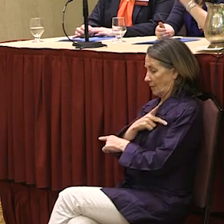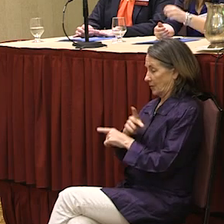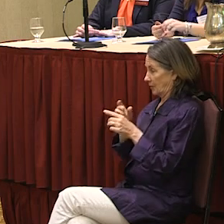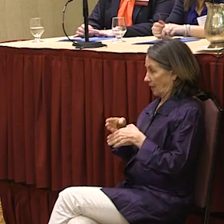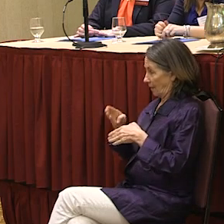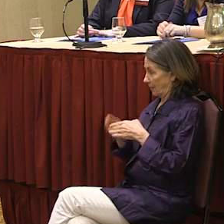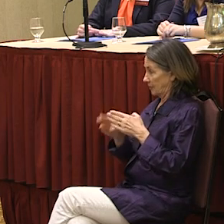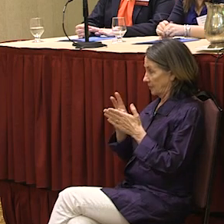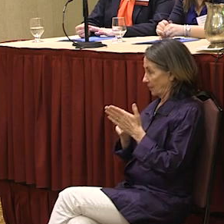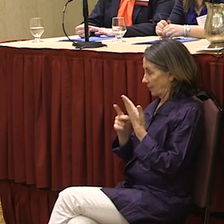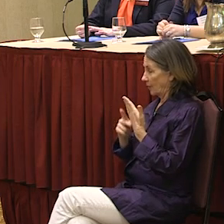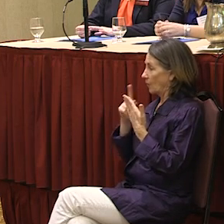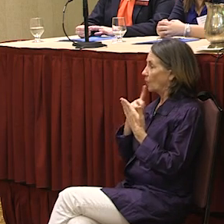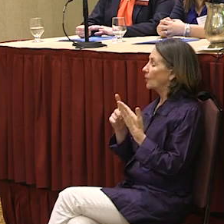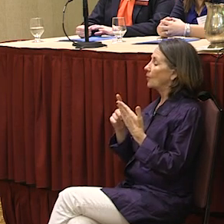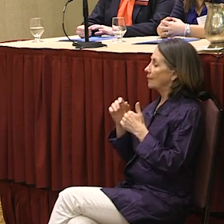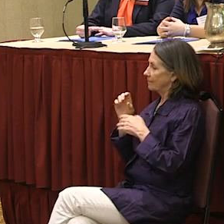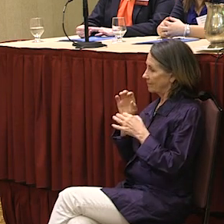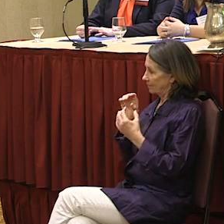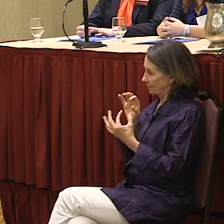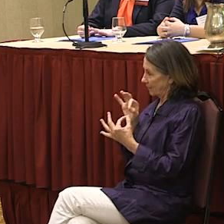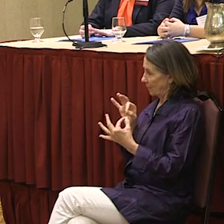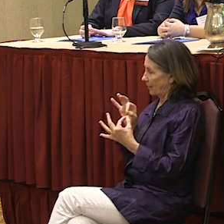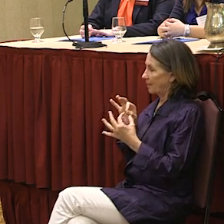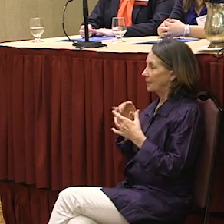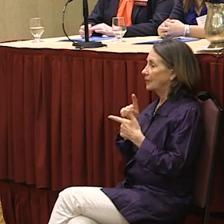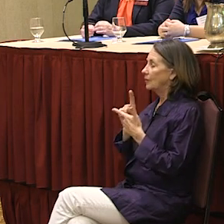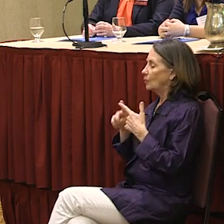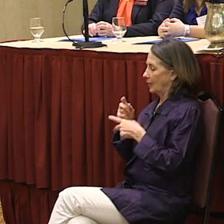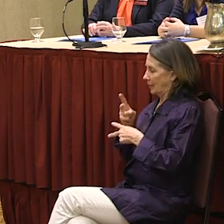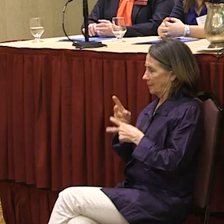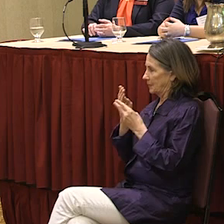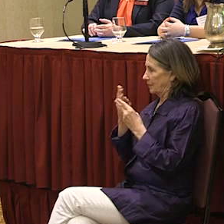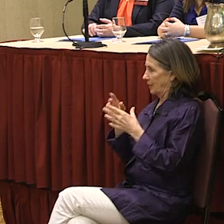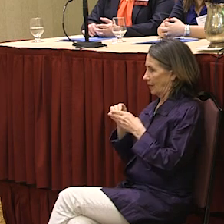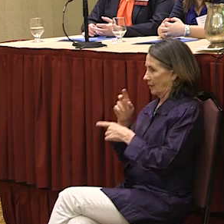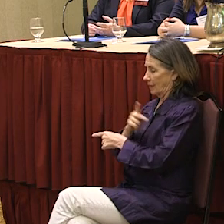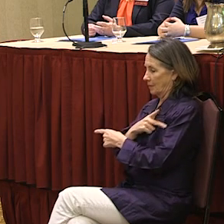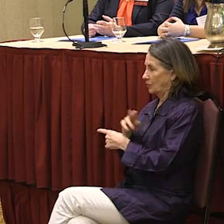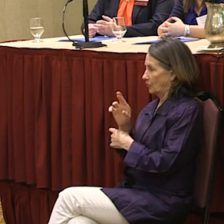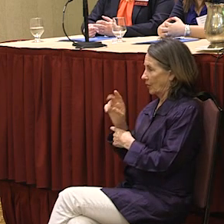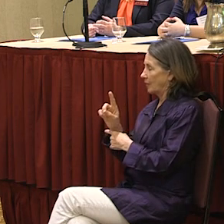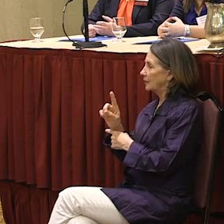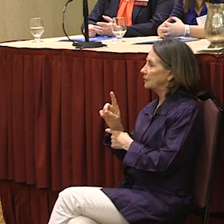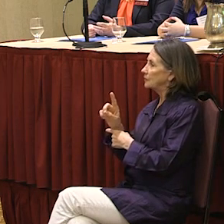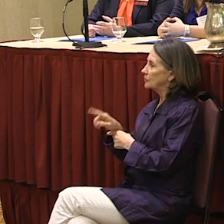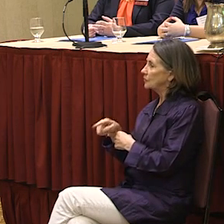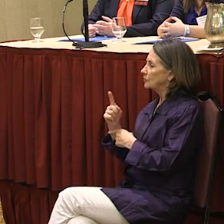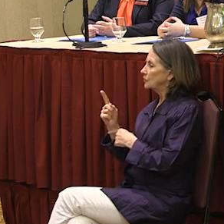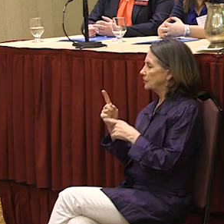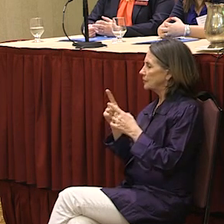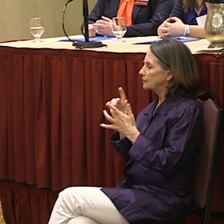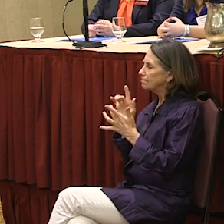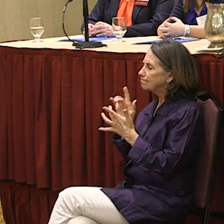the program, we will send feedback to you. You can keep this information in the patient's record, just kind of to touch base